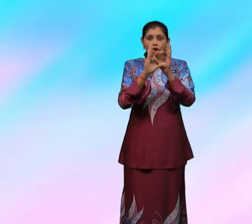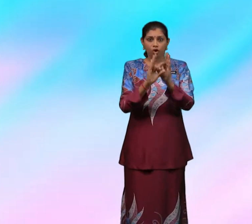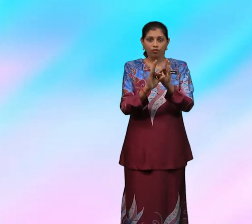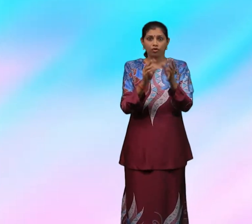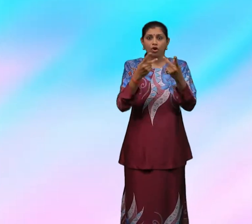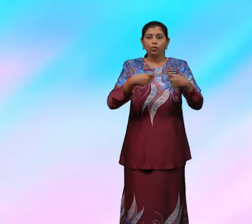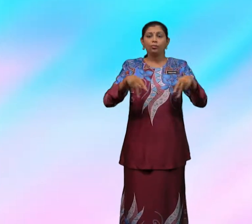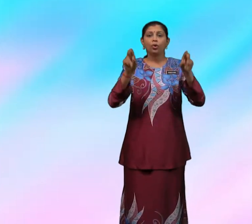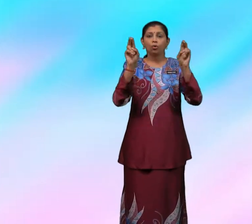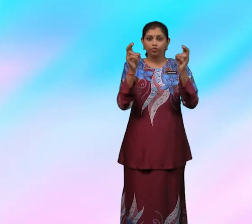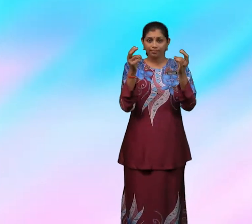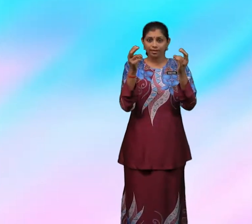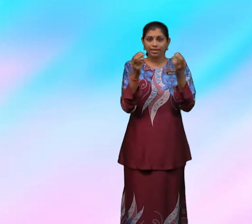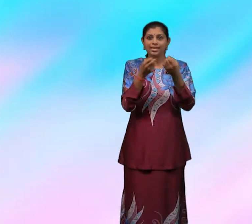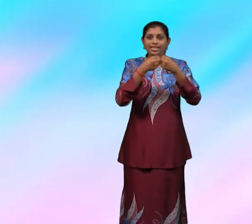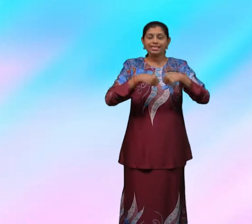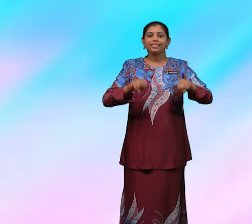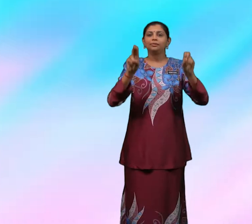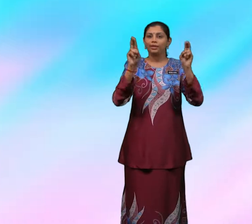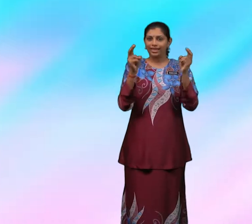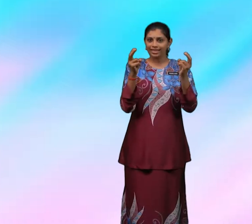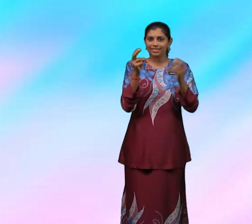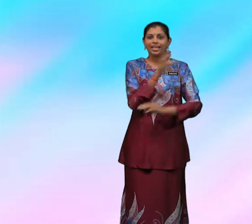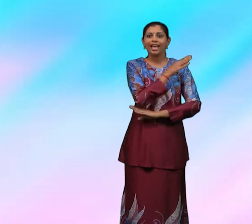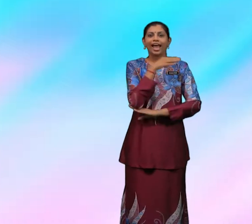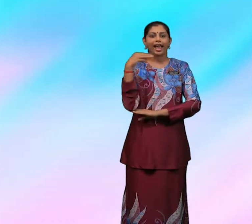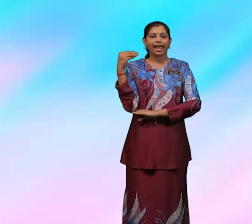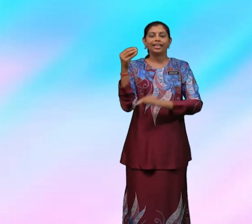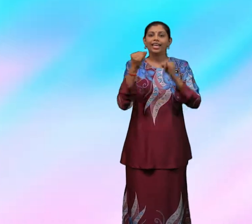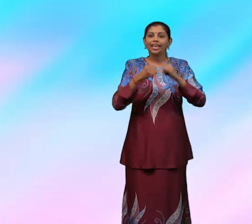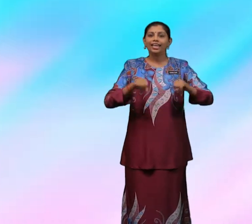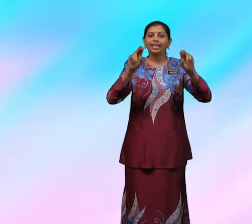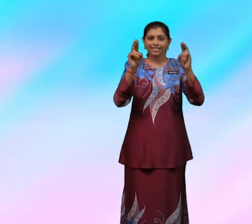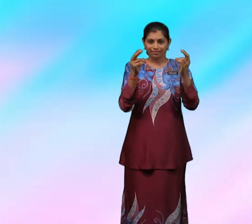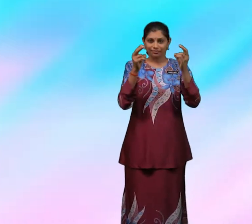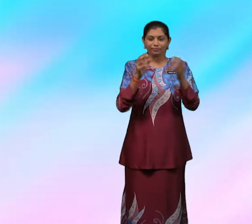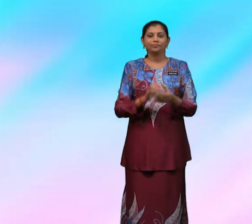of proverb, similes, and idiom?